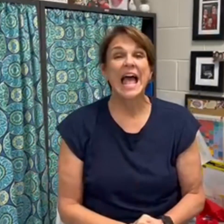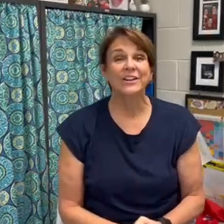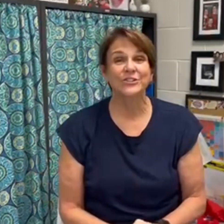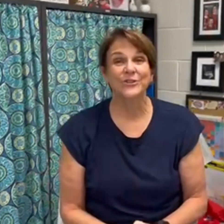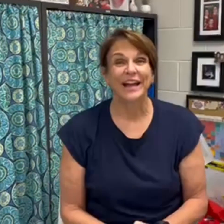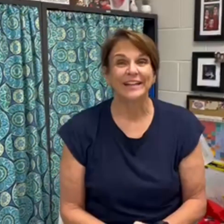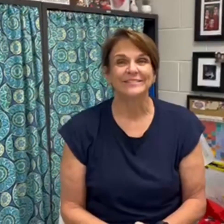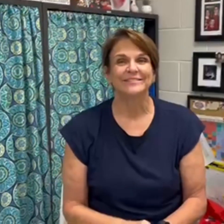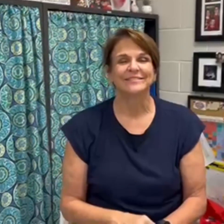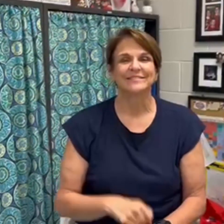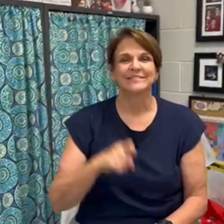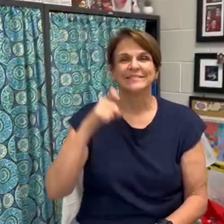X-ray,